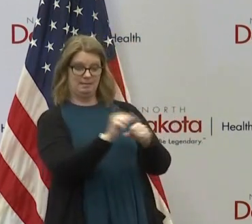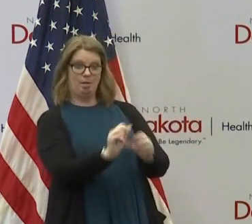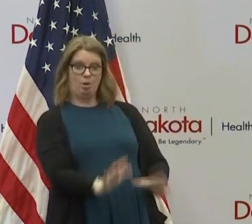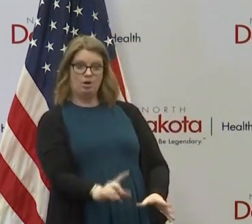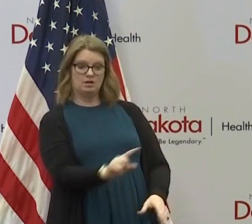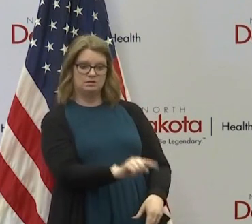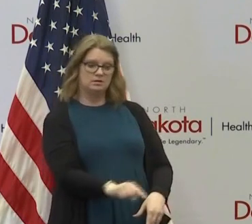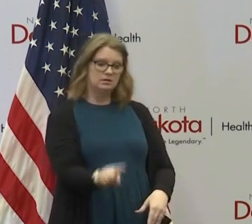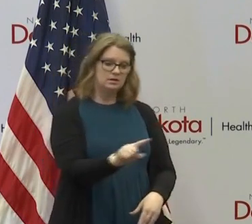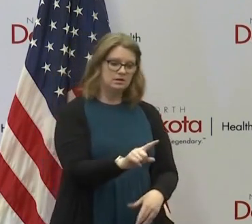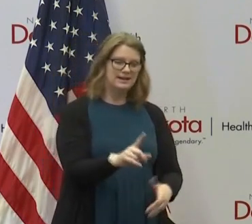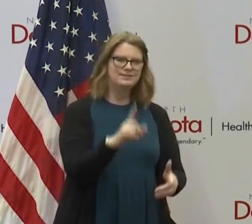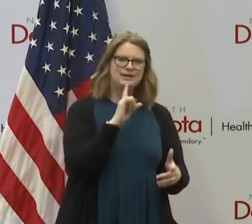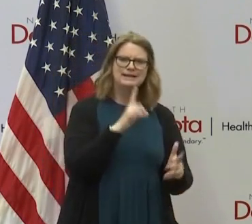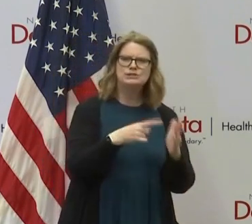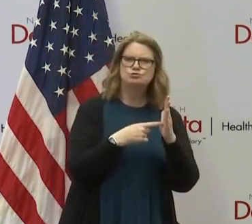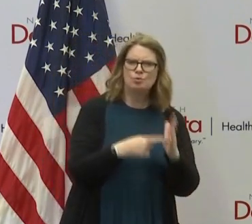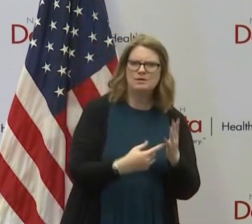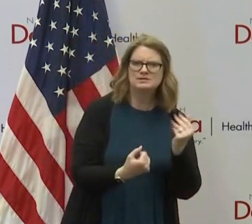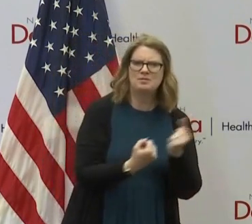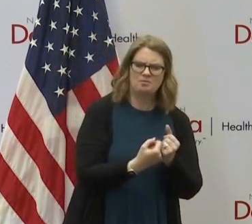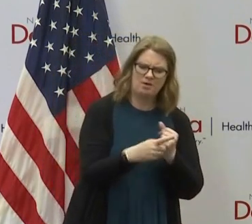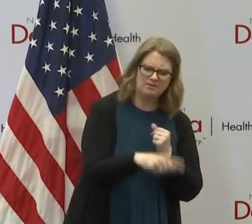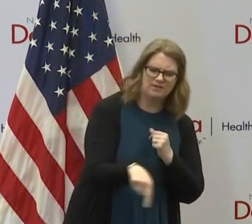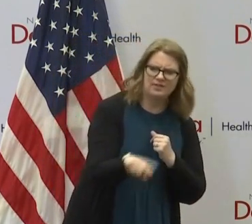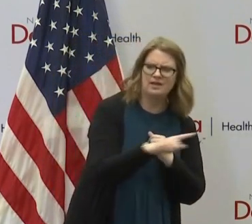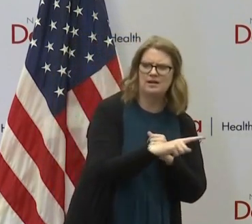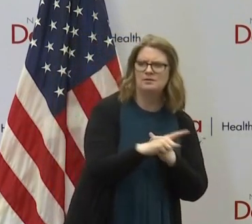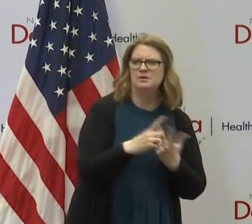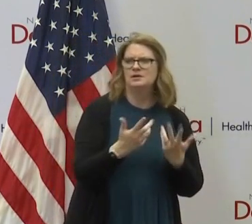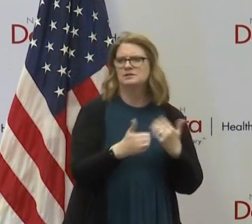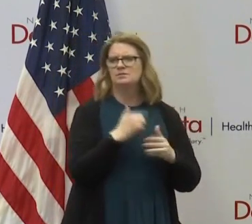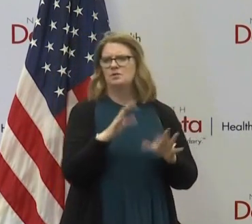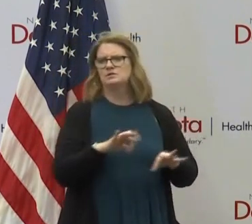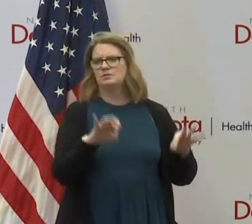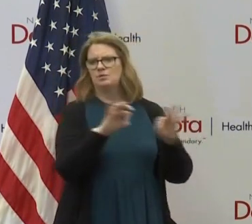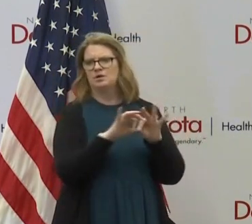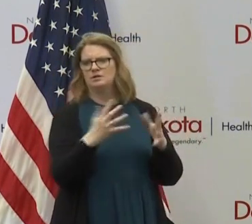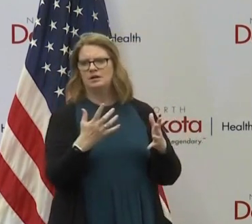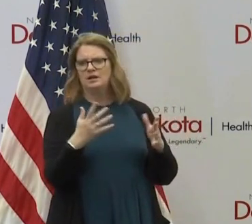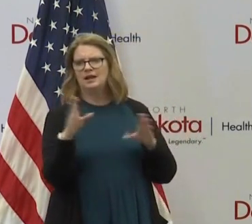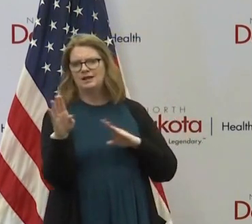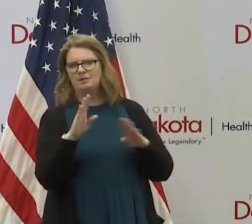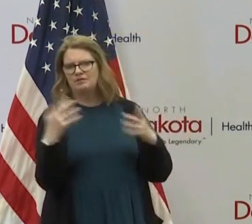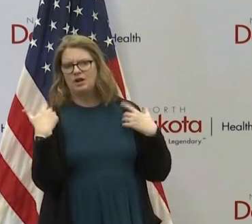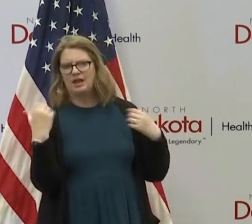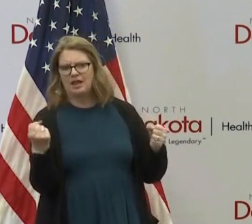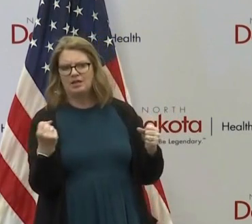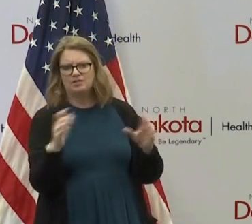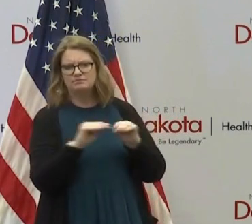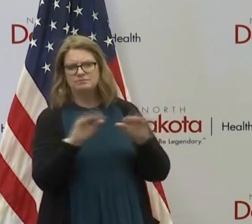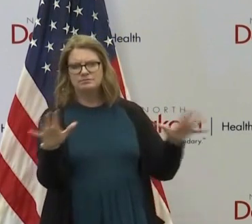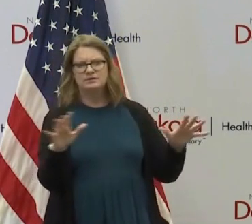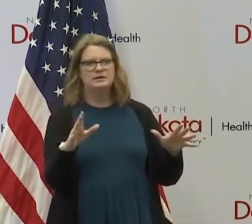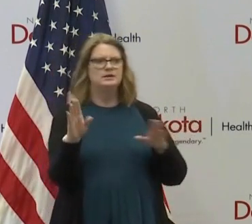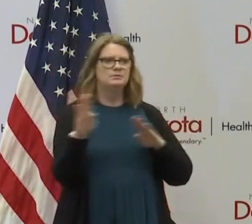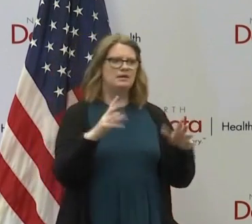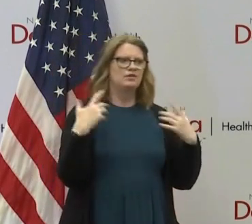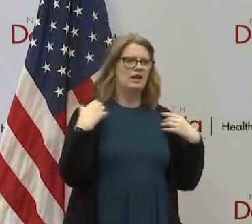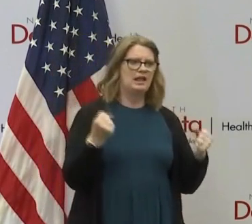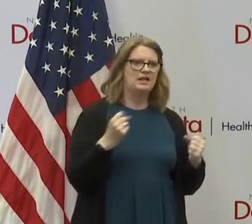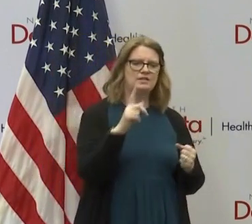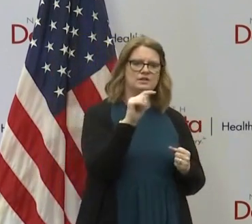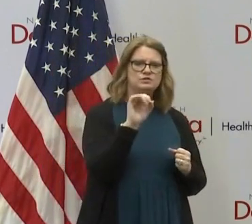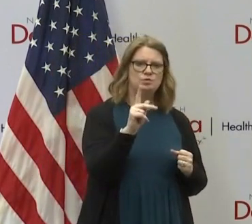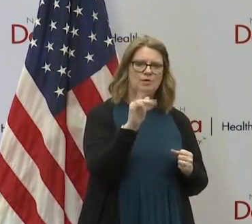make a world of difference for their both physical and behavioral health. And recently, the Behavioral Health Division released a behavioral health toolkit